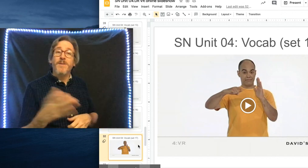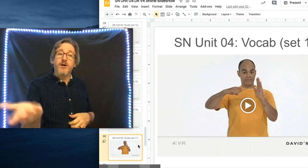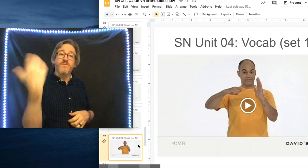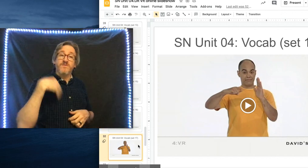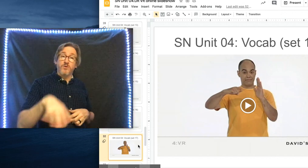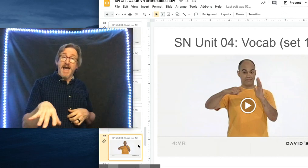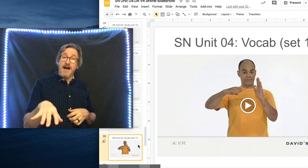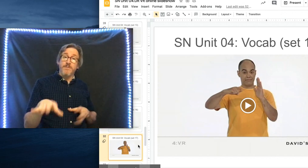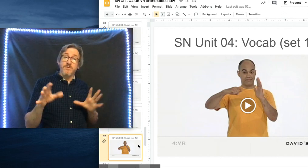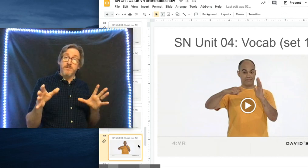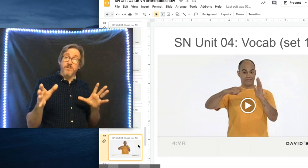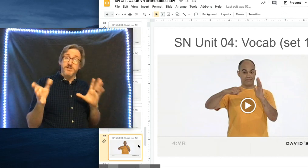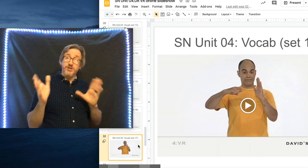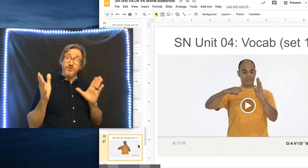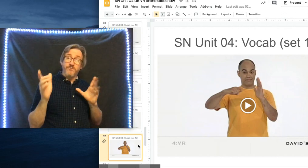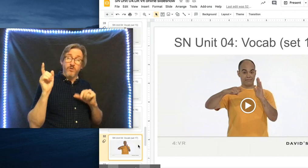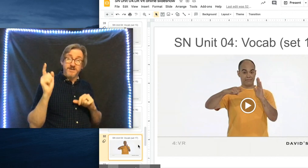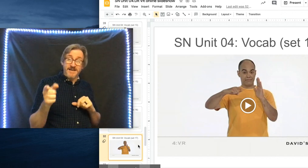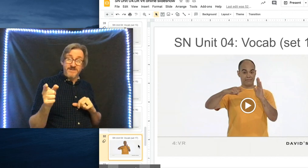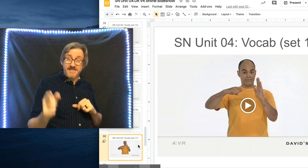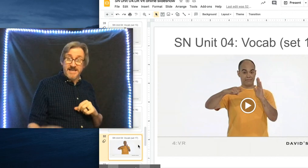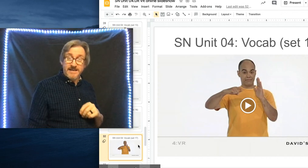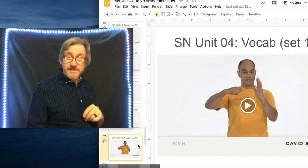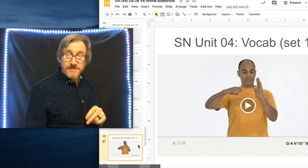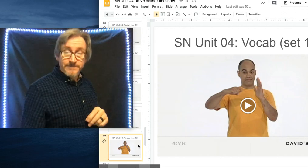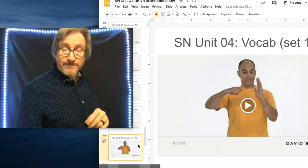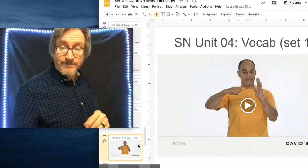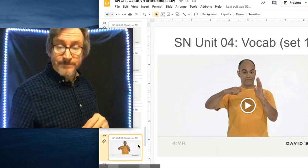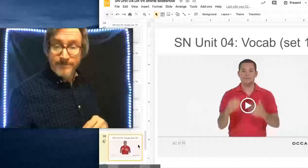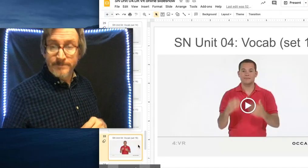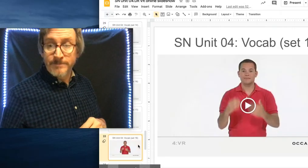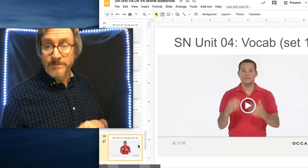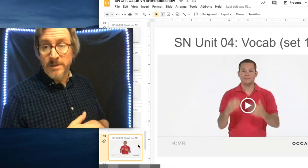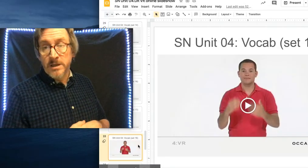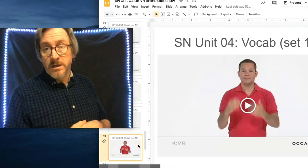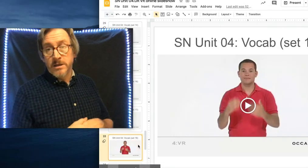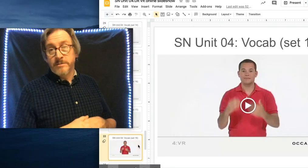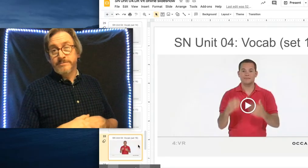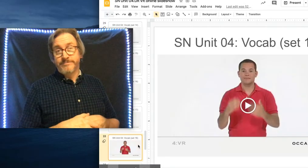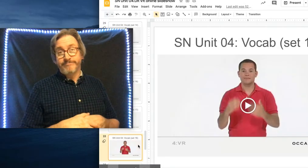Then we go back over the vocab that was new for David's keys.